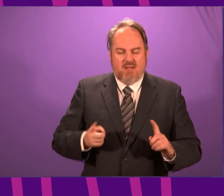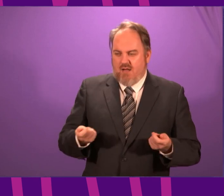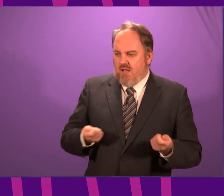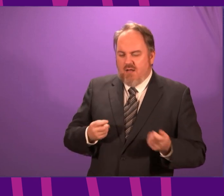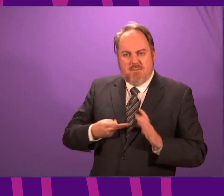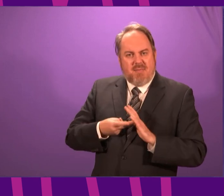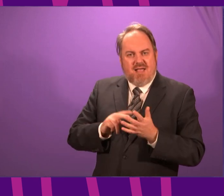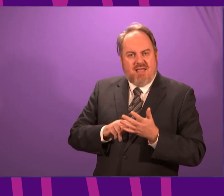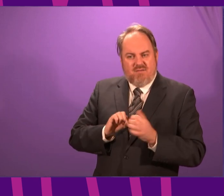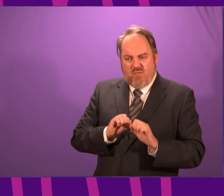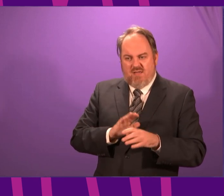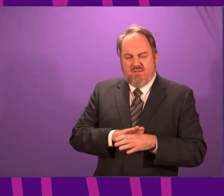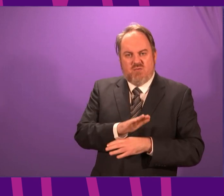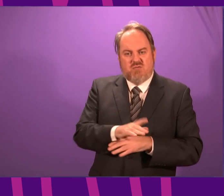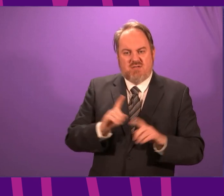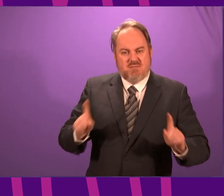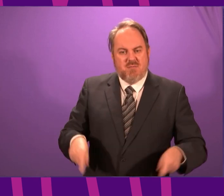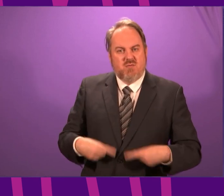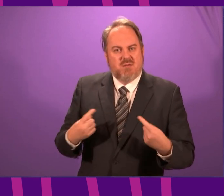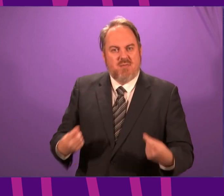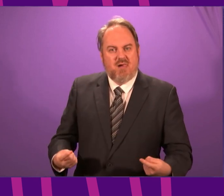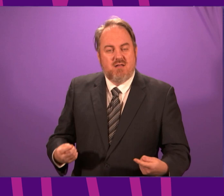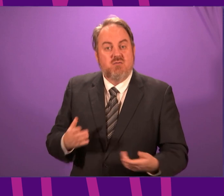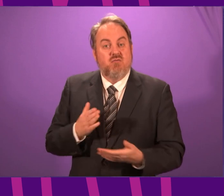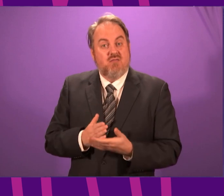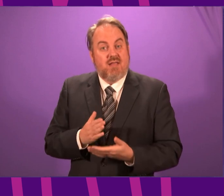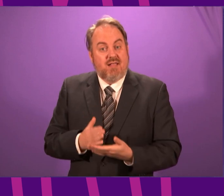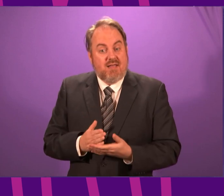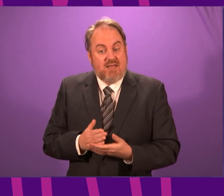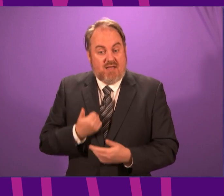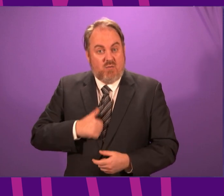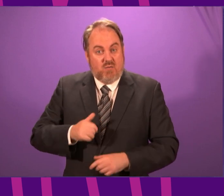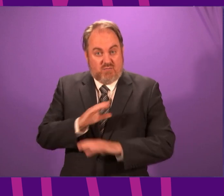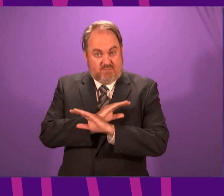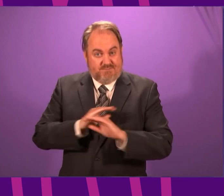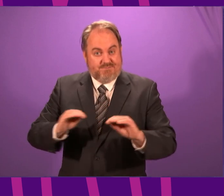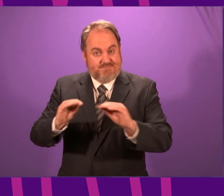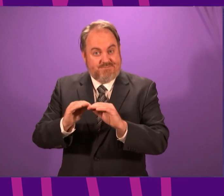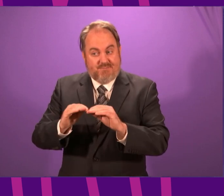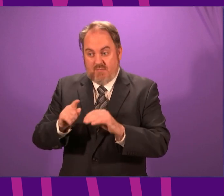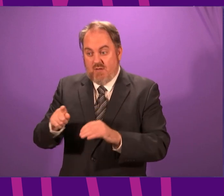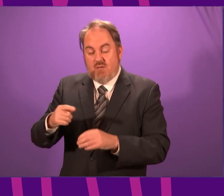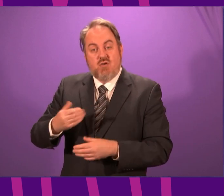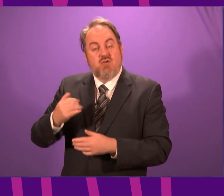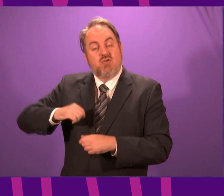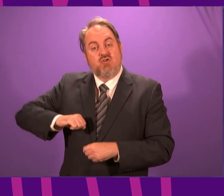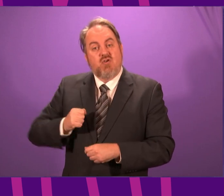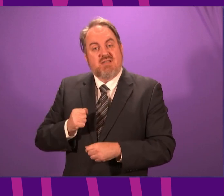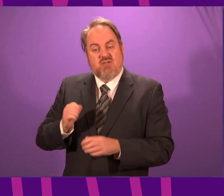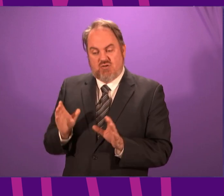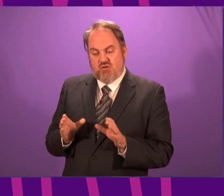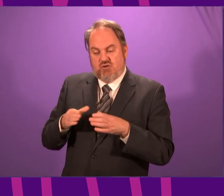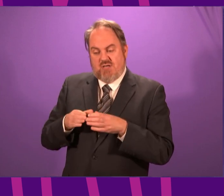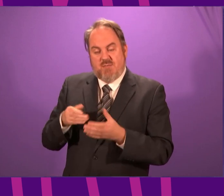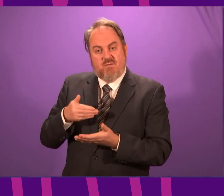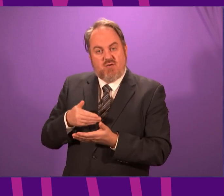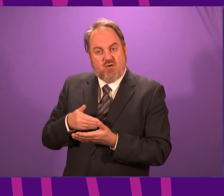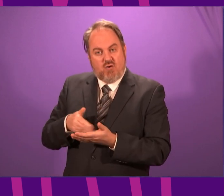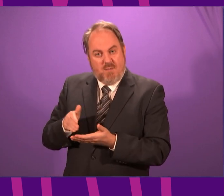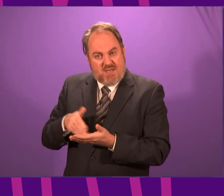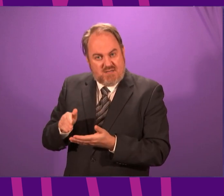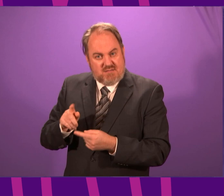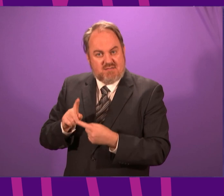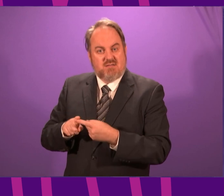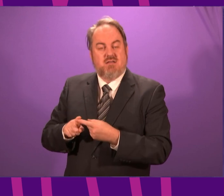So consultation with business is essential. Let me echo a point made earlier that groups like the Scottish Chambers of Commerce, FSB, the